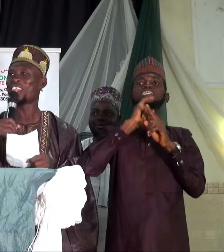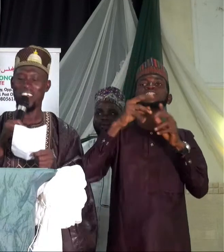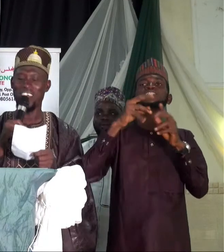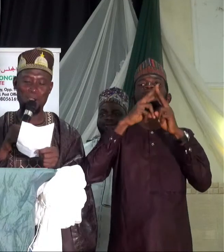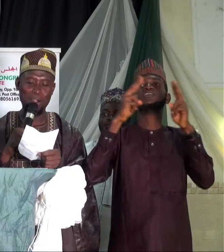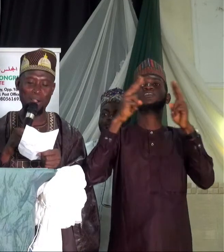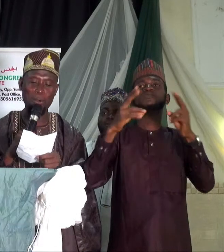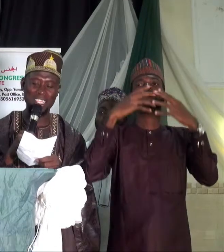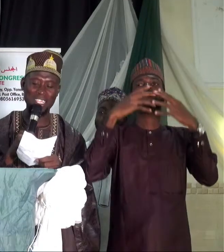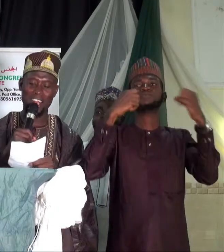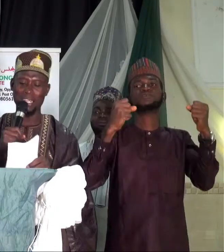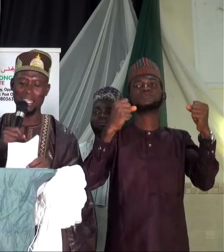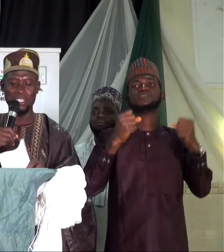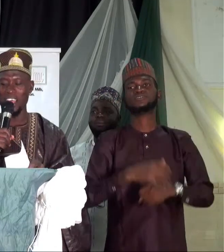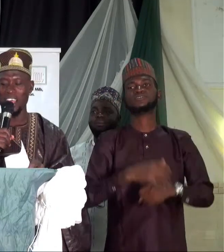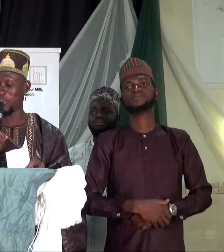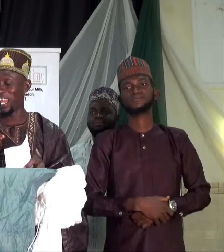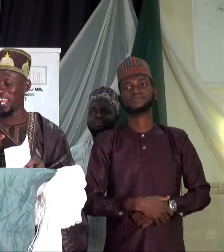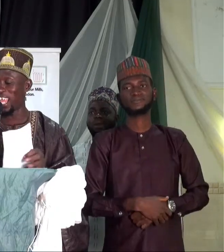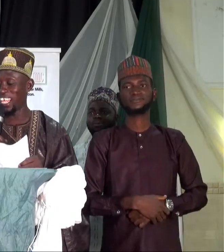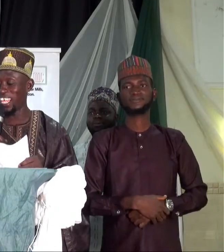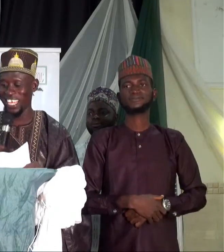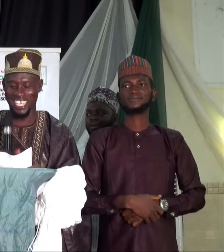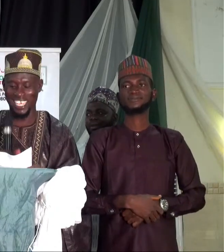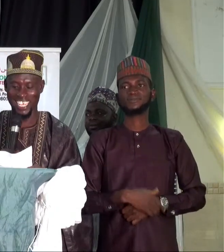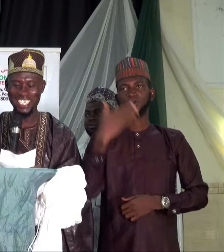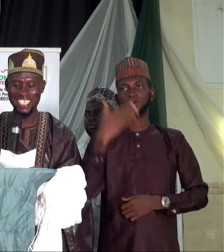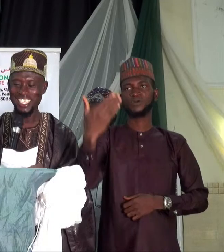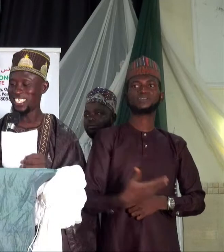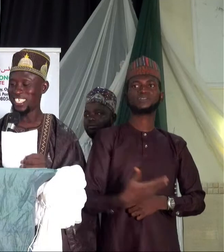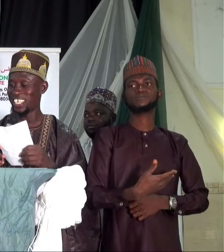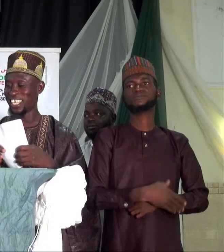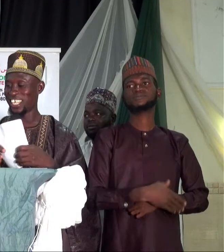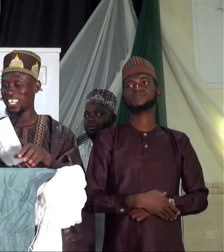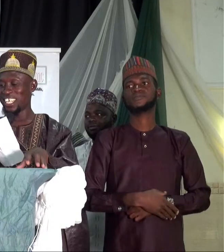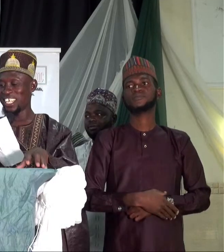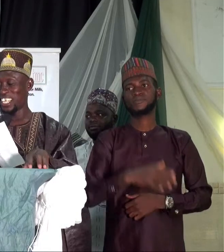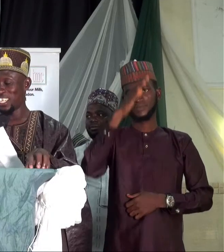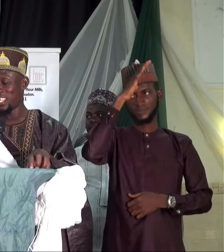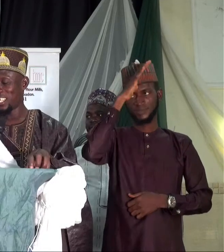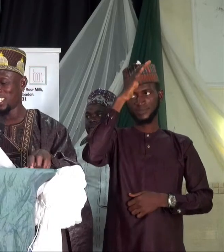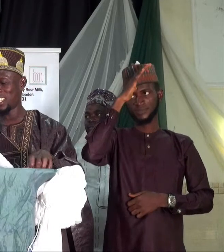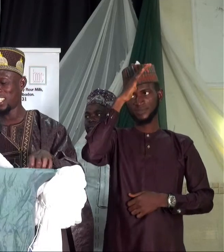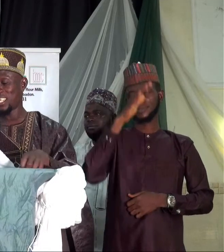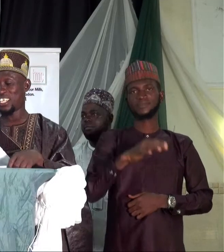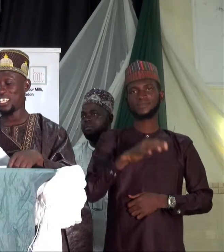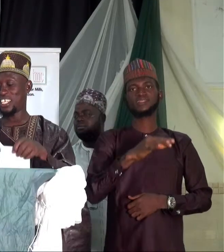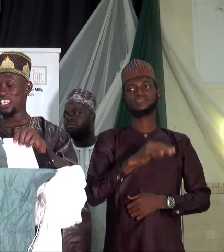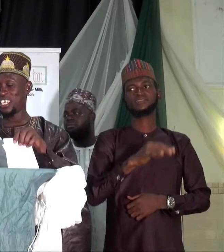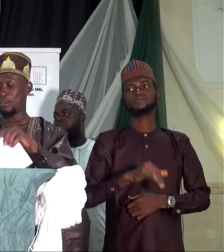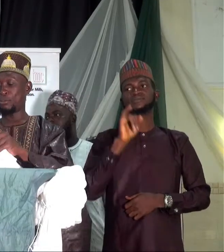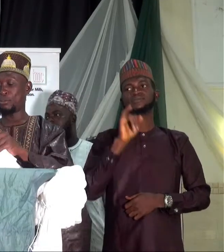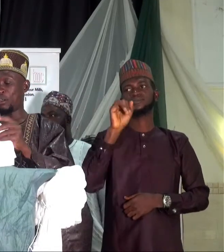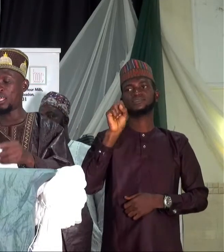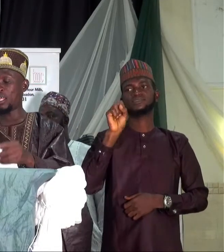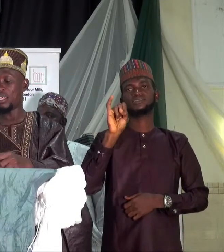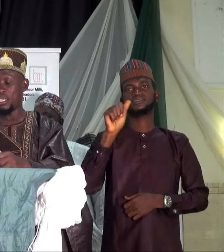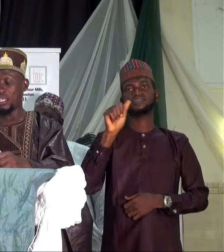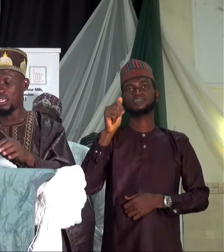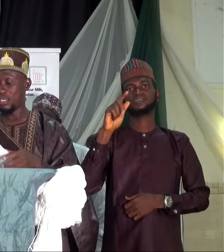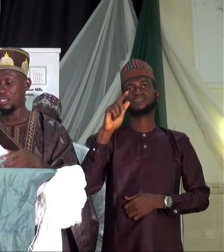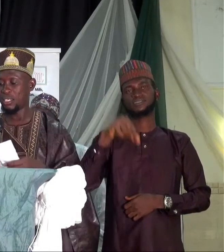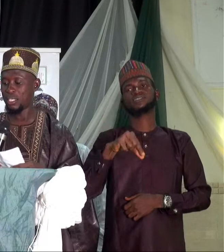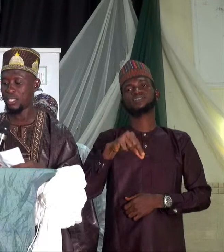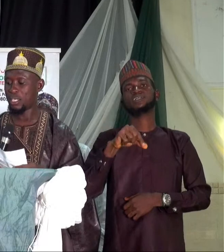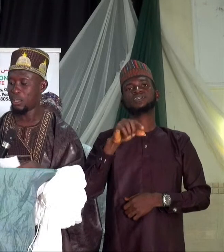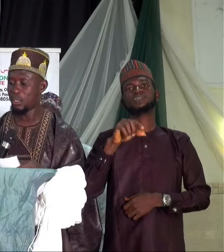pelo wa ku wa yen Olorun e o ba je won aro ko le ri pe. Awon baba that is hack. Bola Jade Awujola. Are